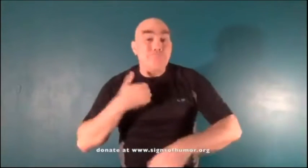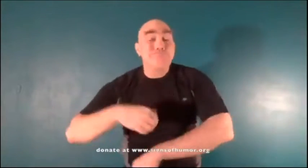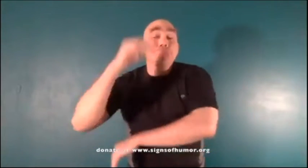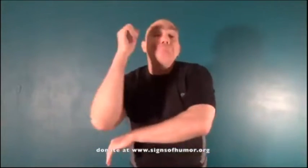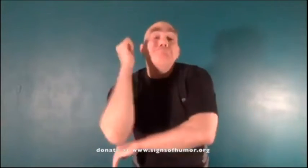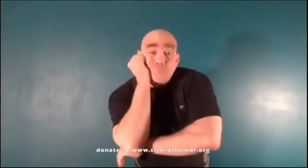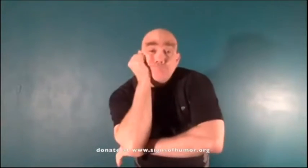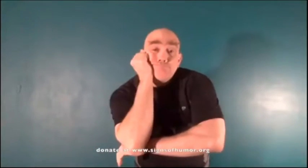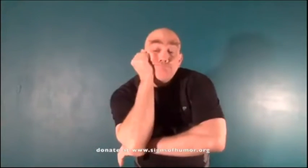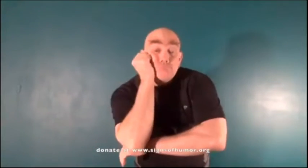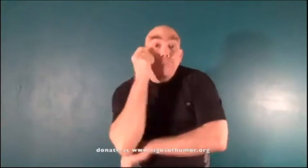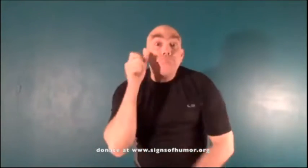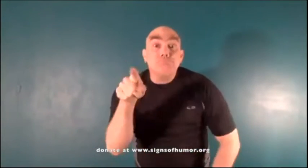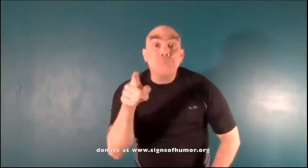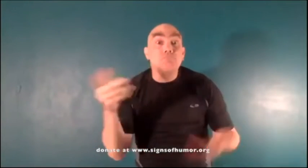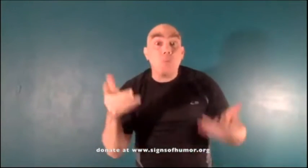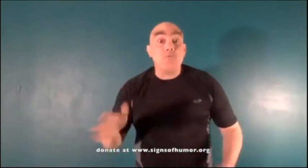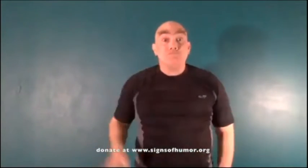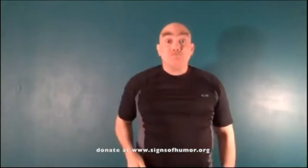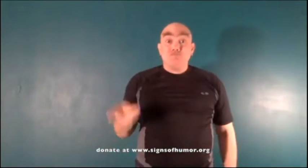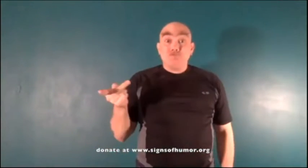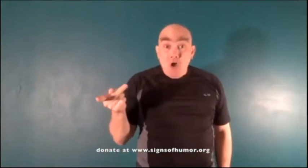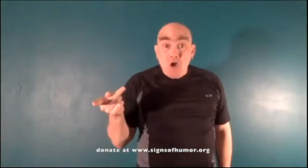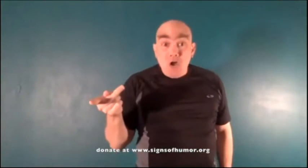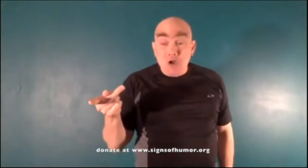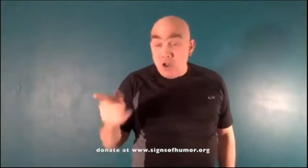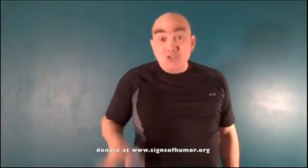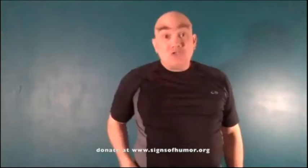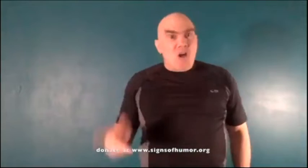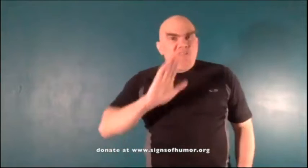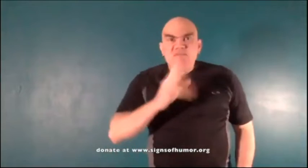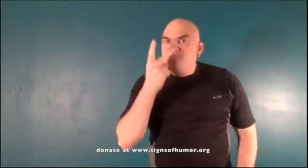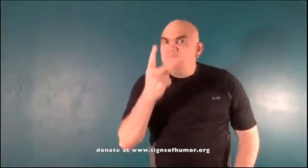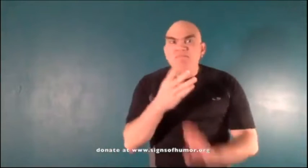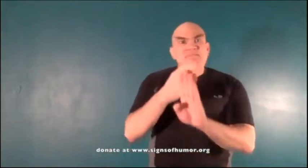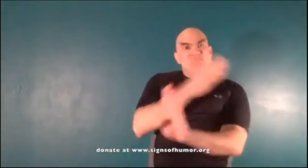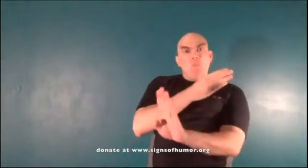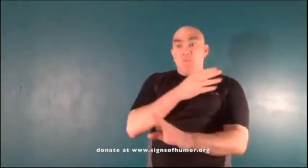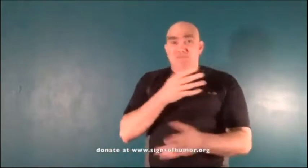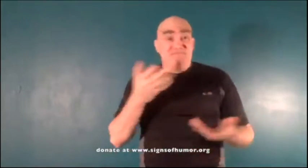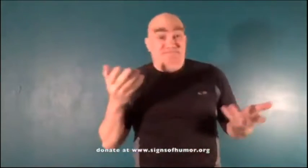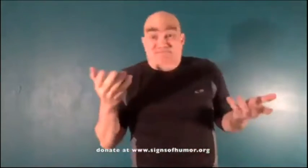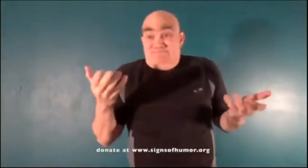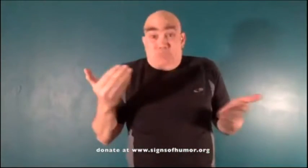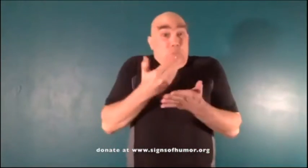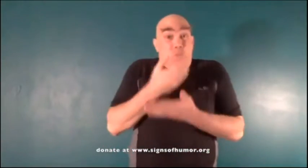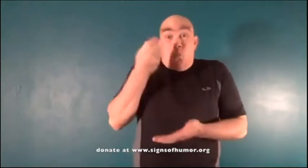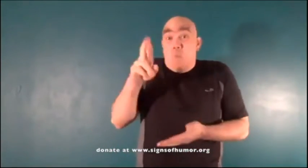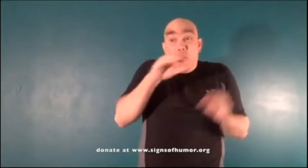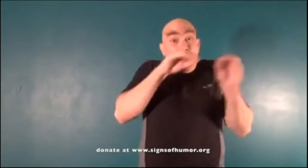Another day, I'm sitting at the window, and this time I see a dog. And it's a kind of dog